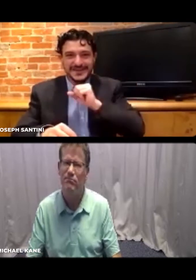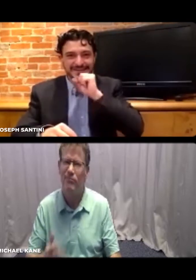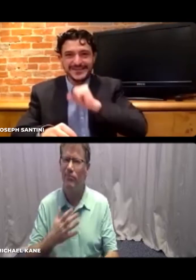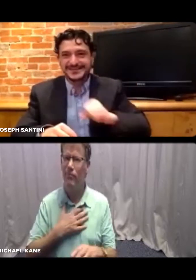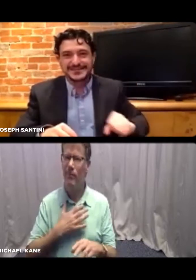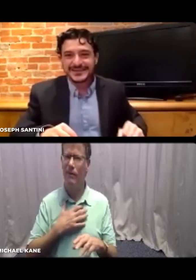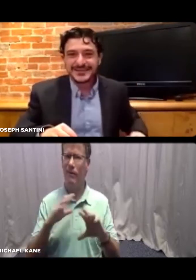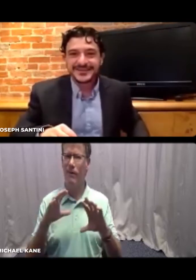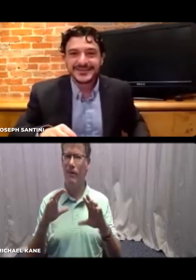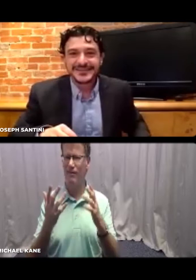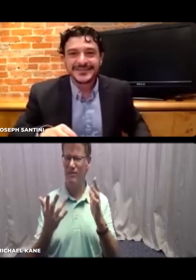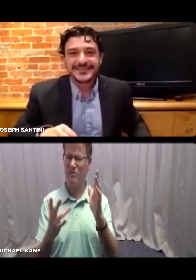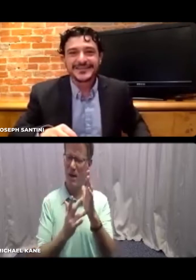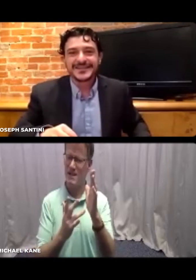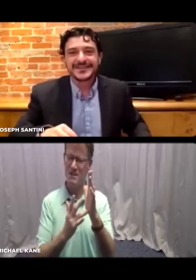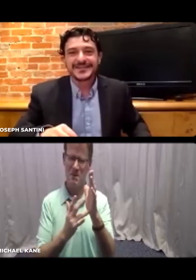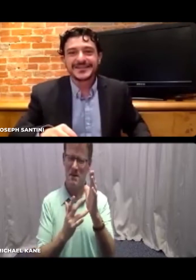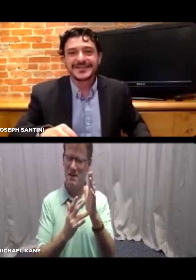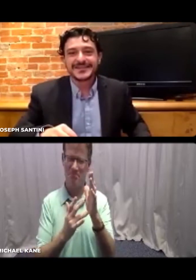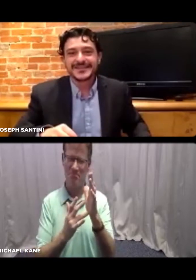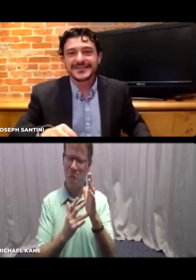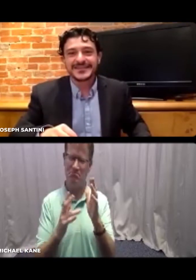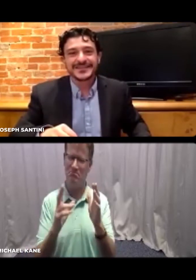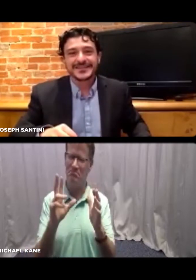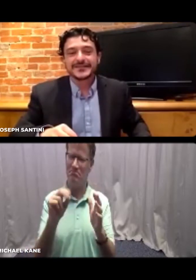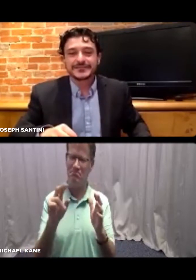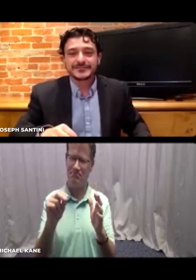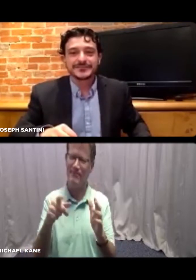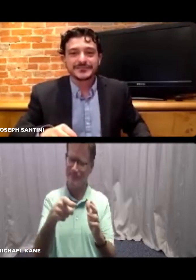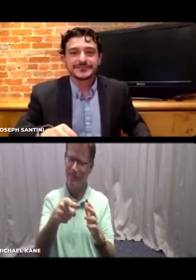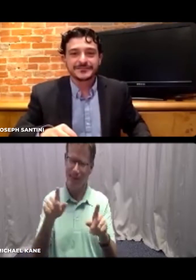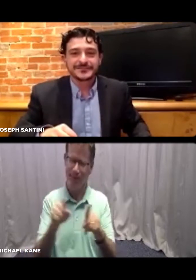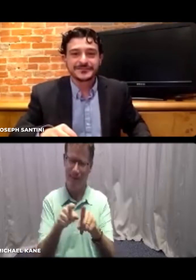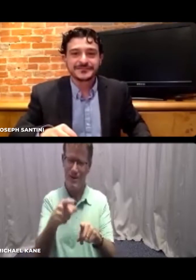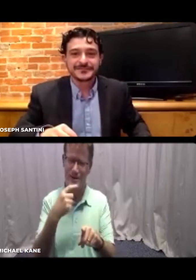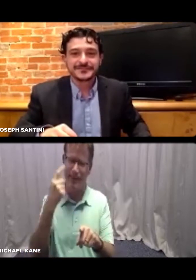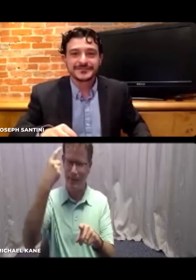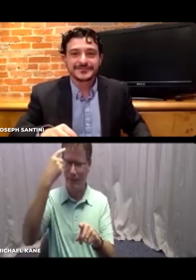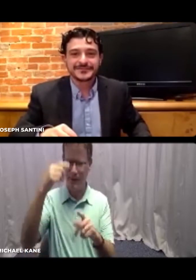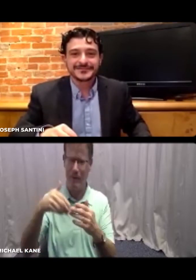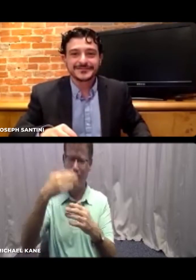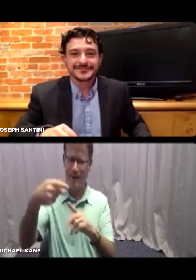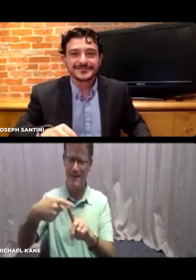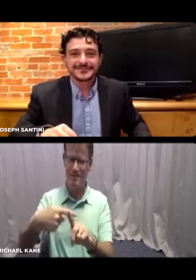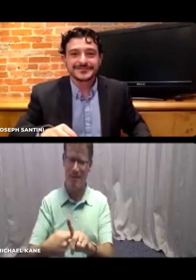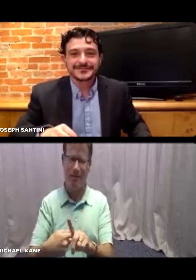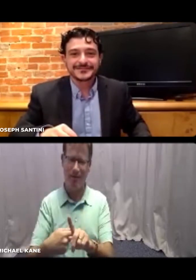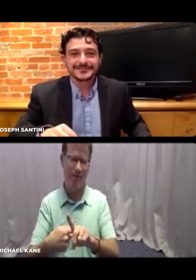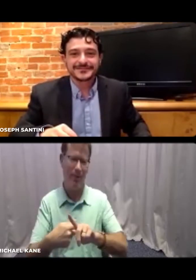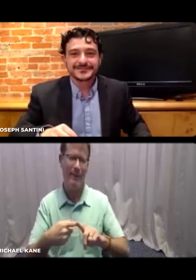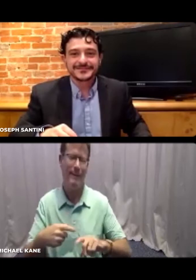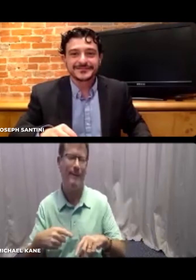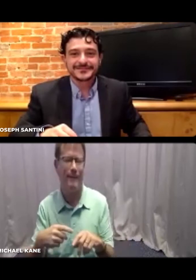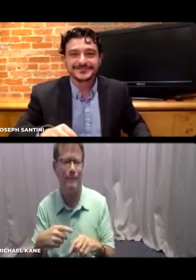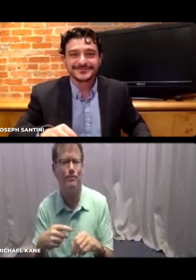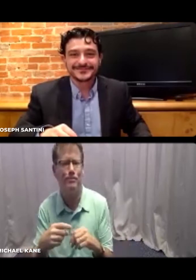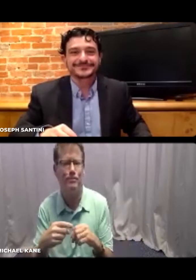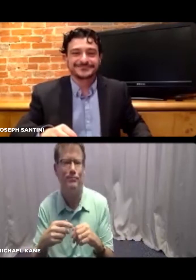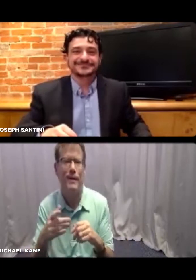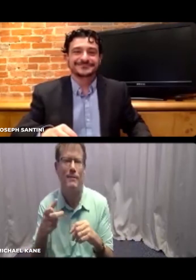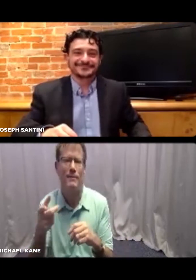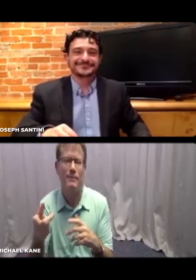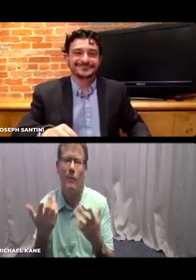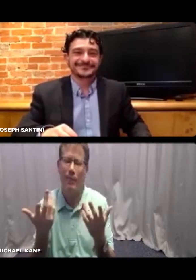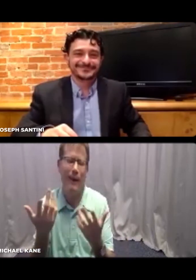IRA and a Roth. Well, most of my students are freshmen, and really they're not thinking beyond, say, next month, like